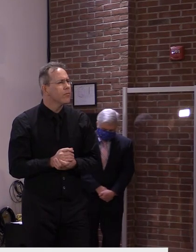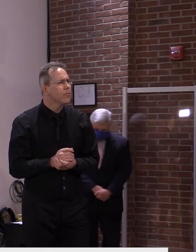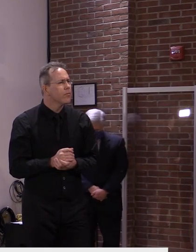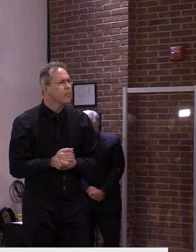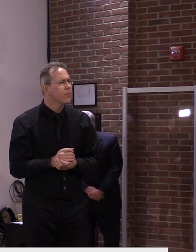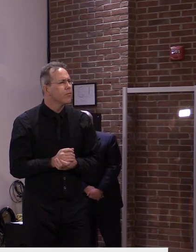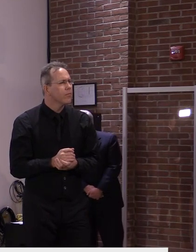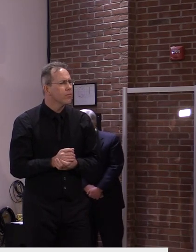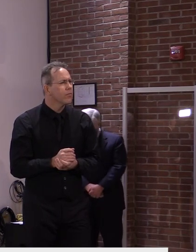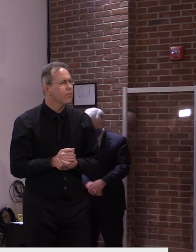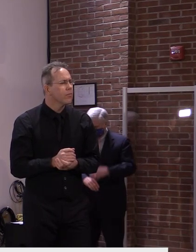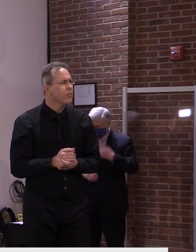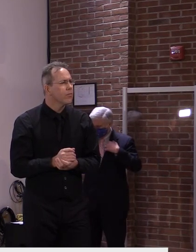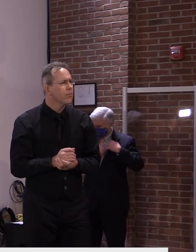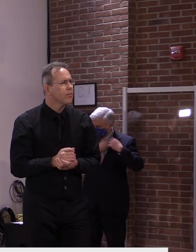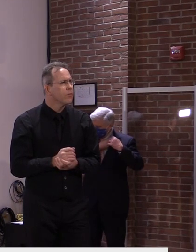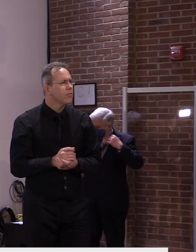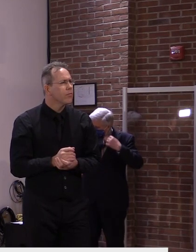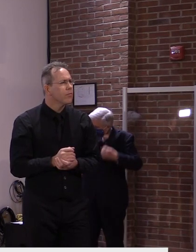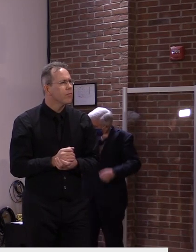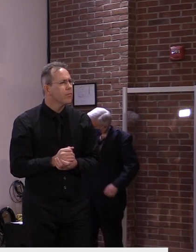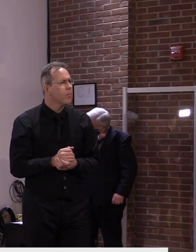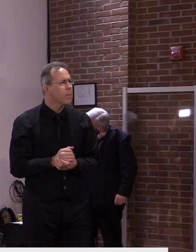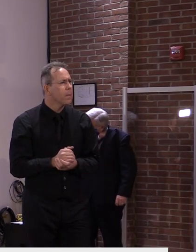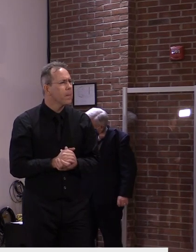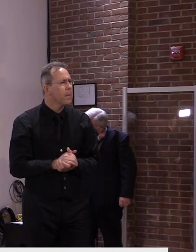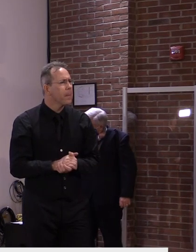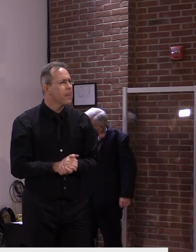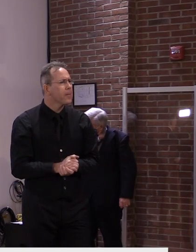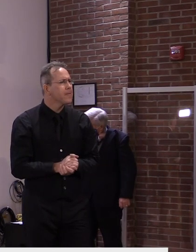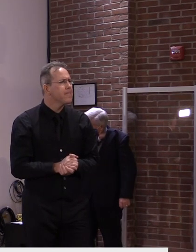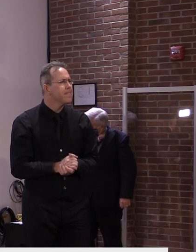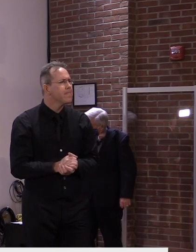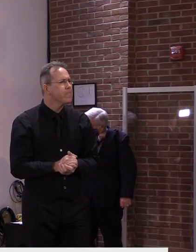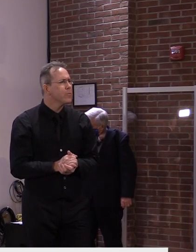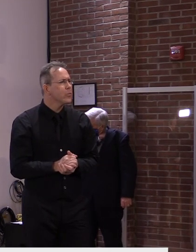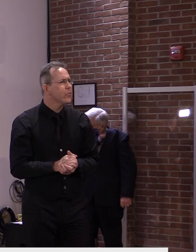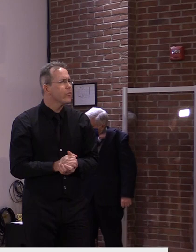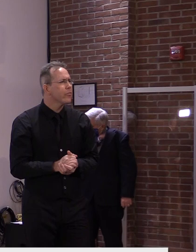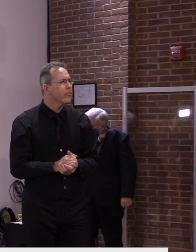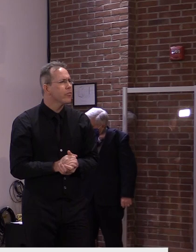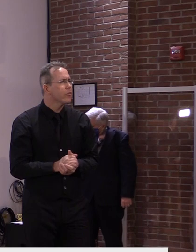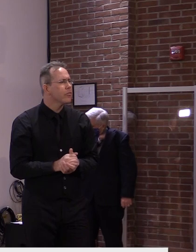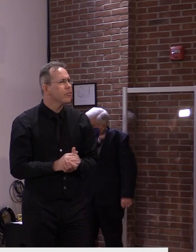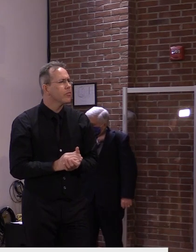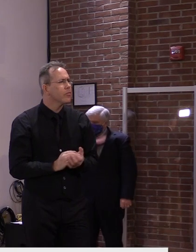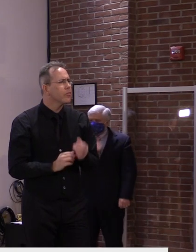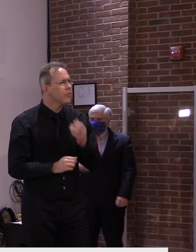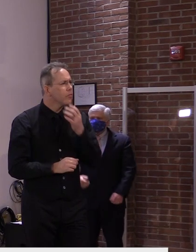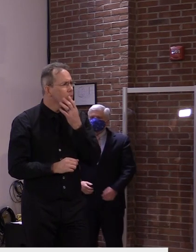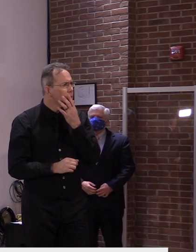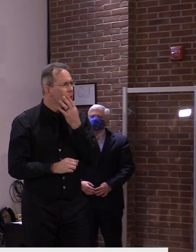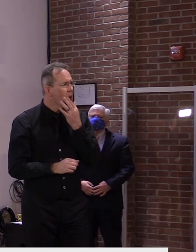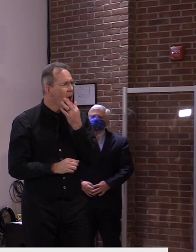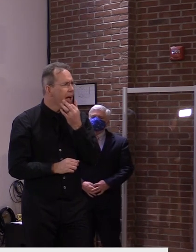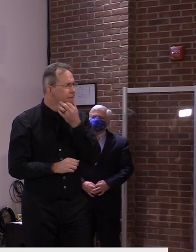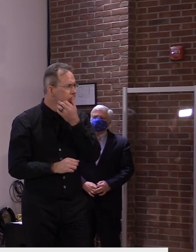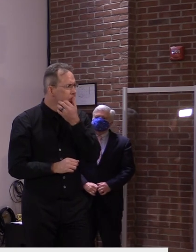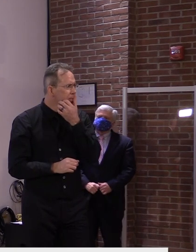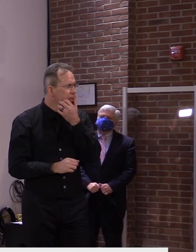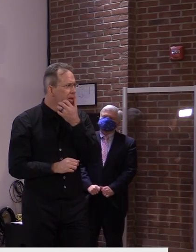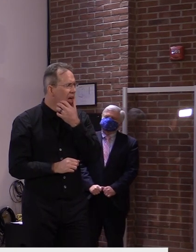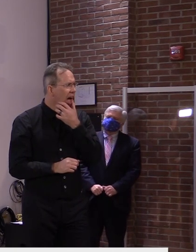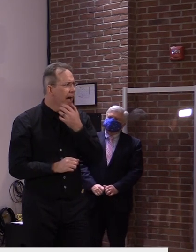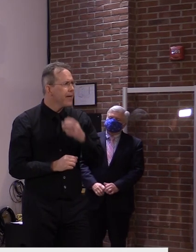schools might be posted either over the weekend or as early as Monday so that we can get a local reaction from our